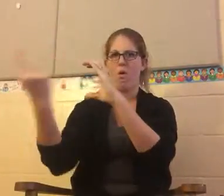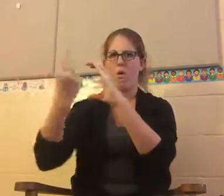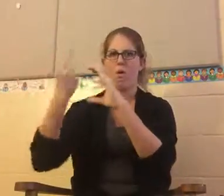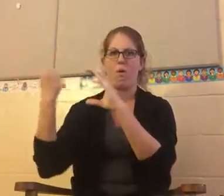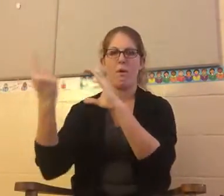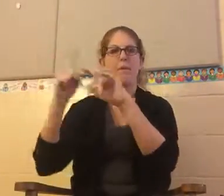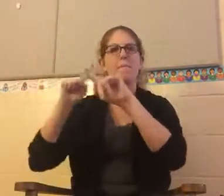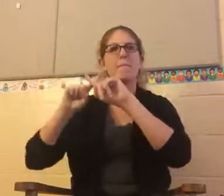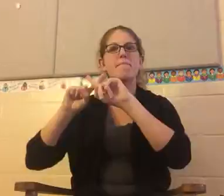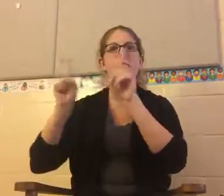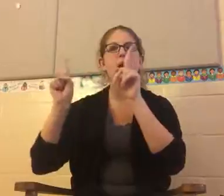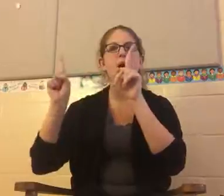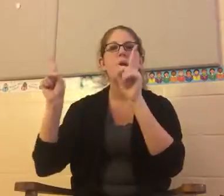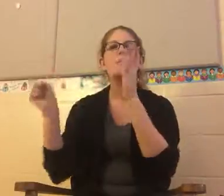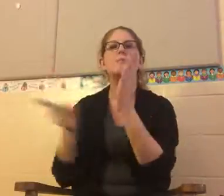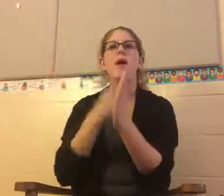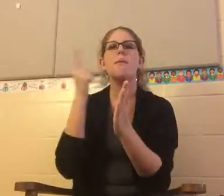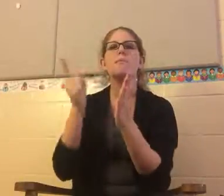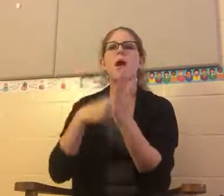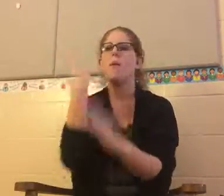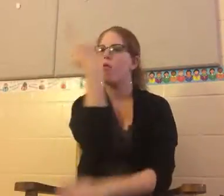only appears to change shape,